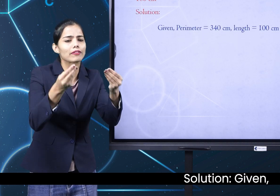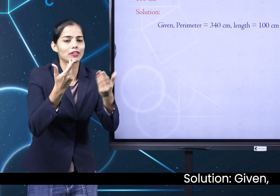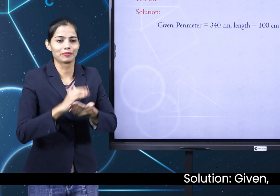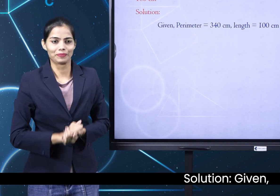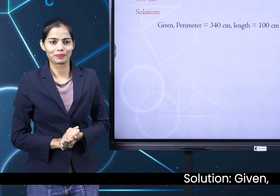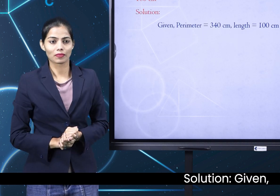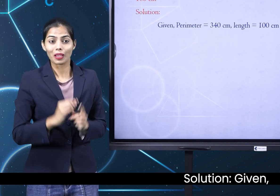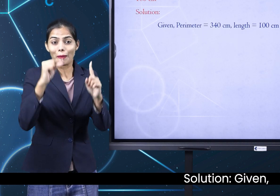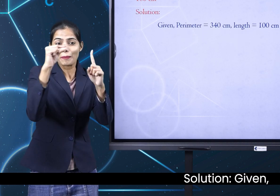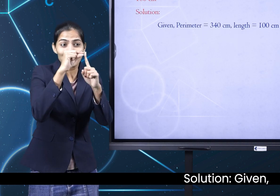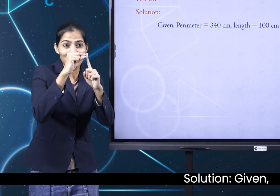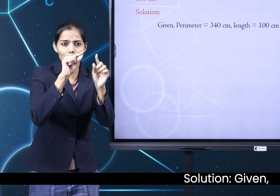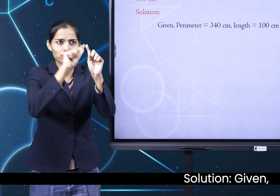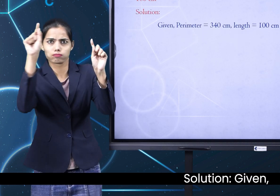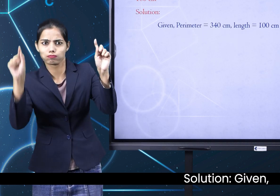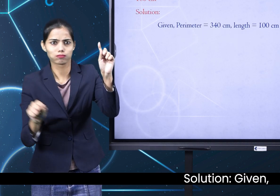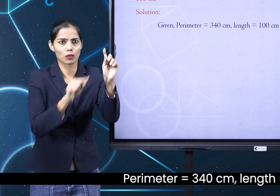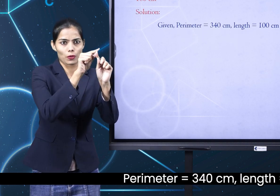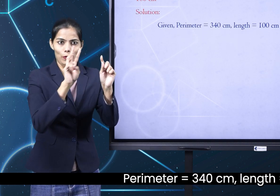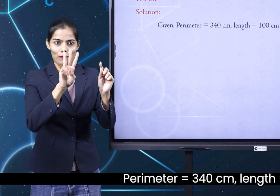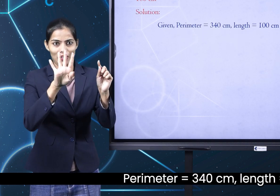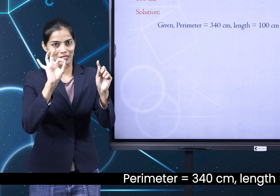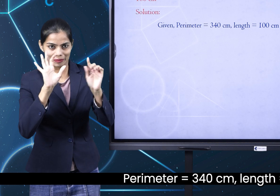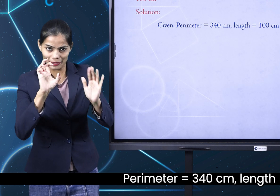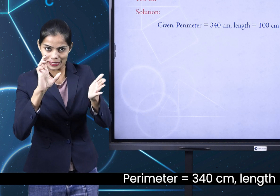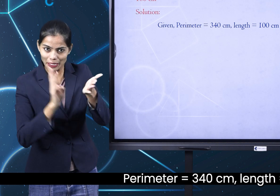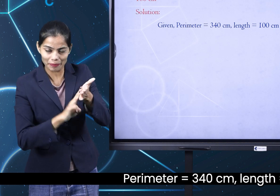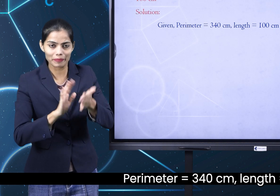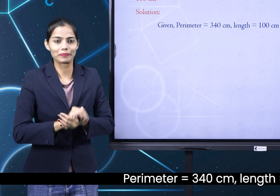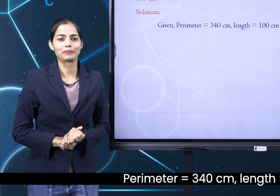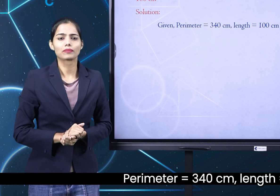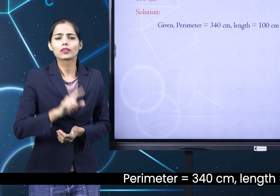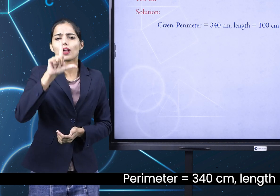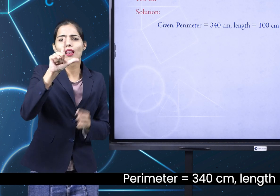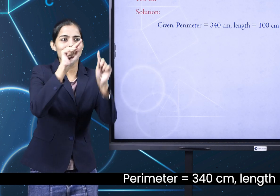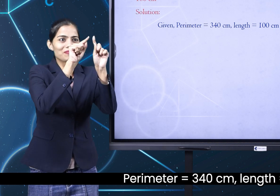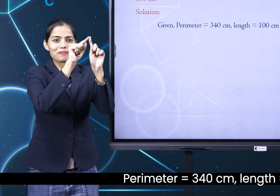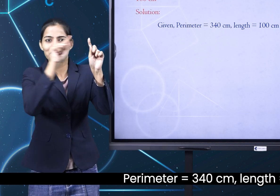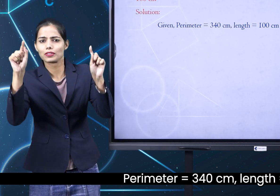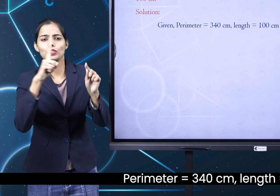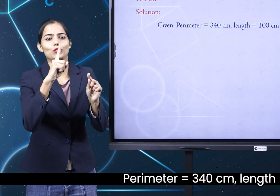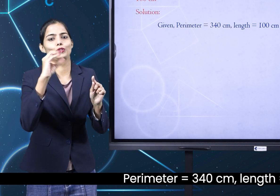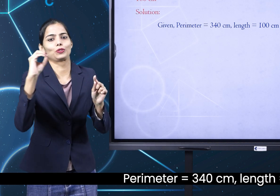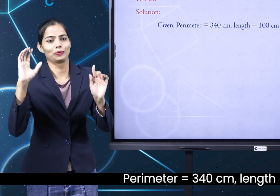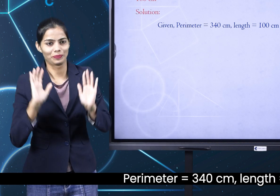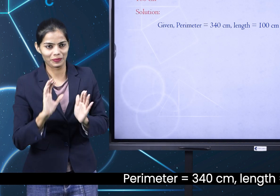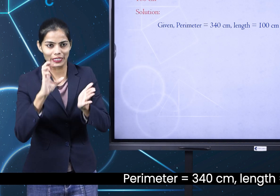Solution. Given perimeter is equal to 340 cm, length is equal to